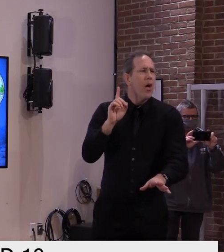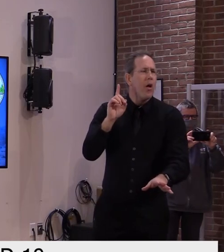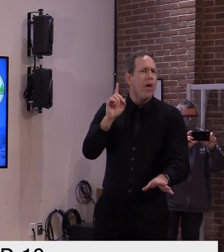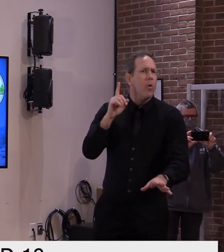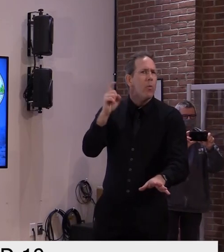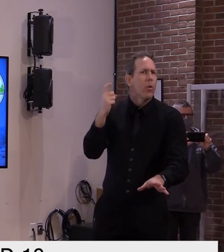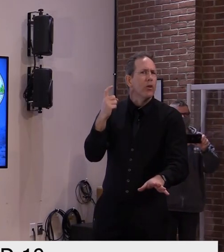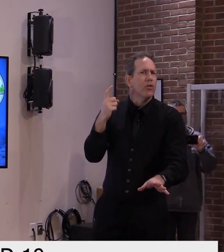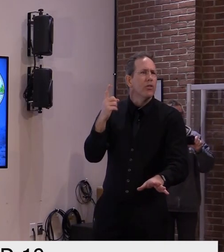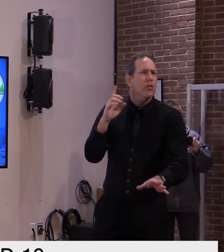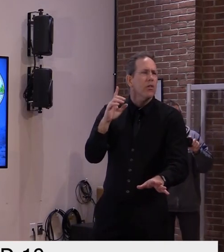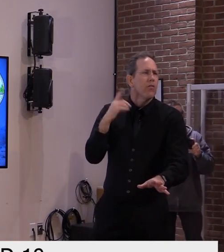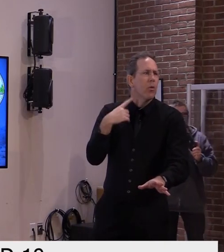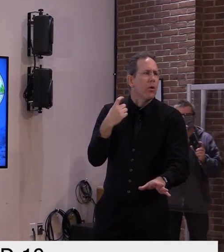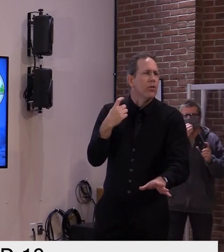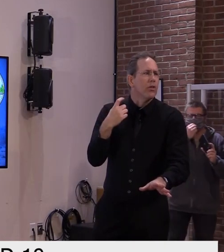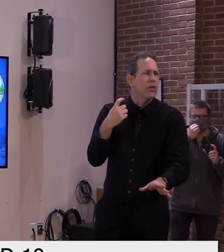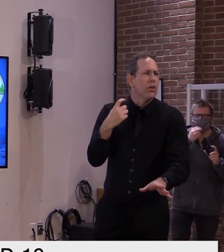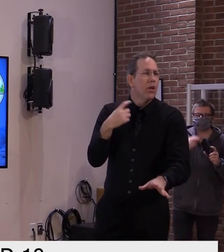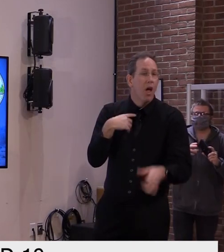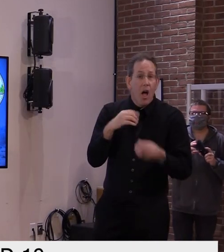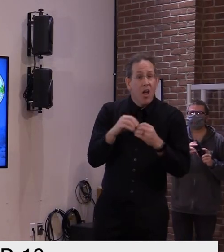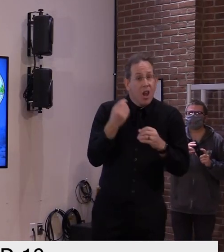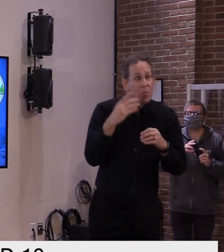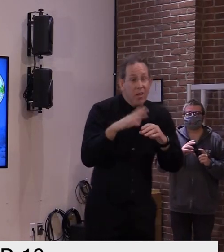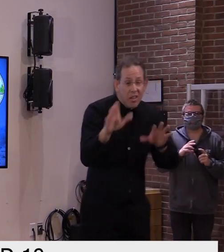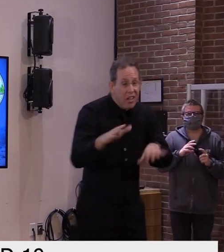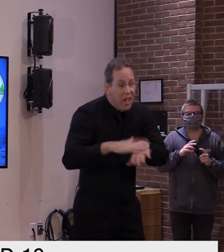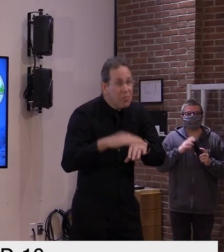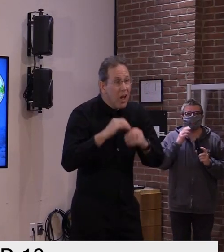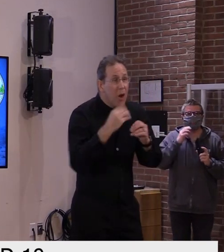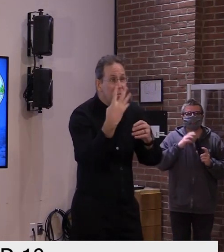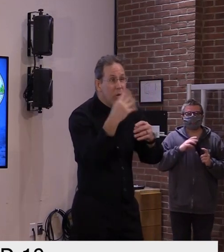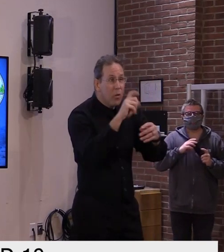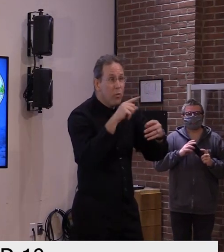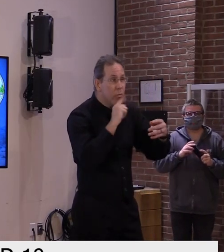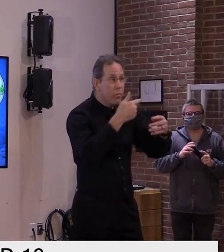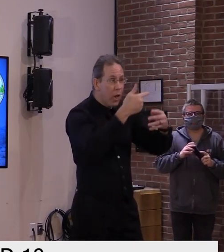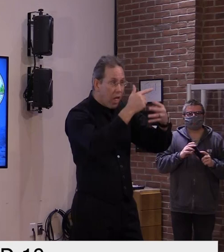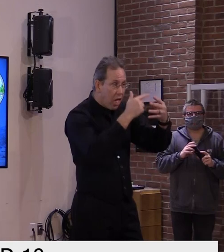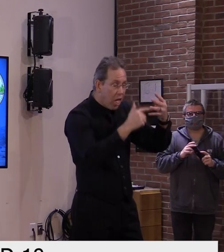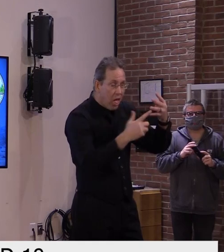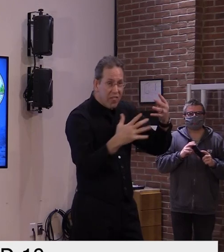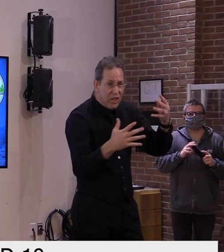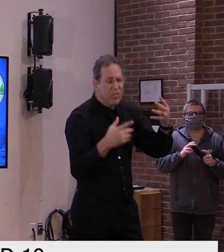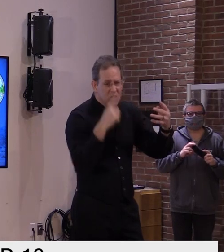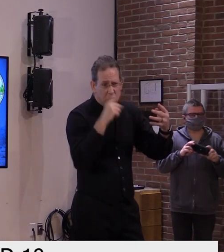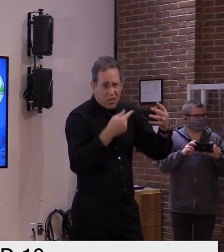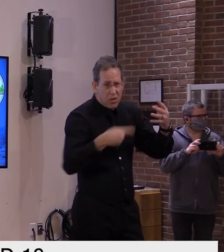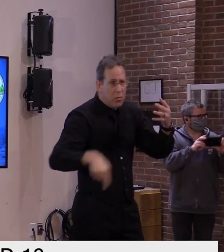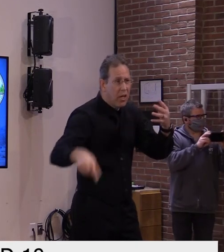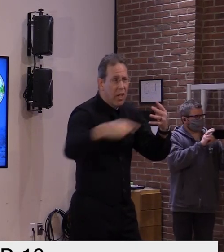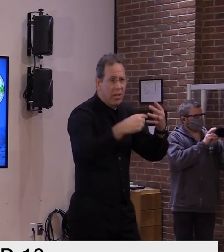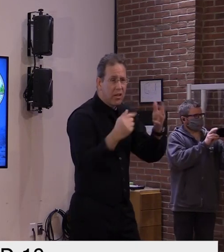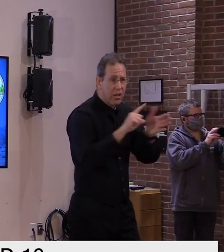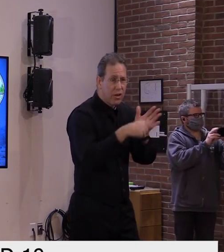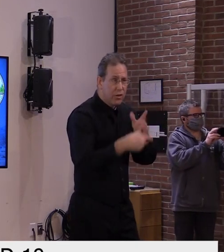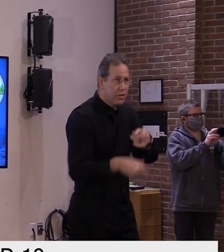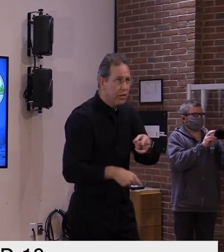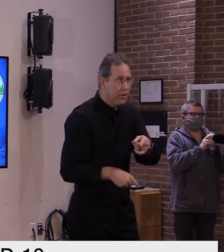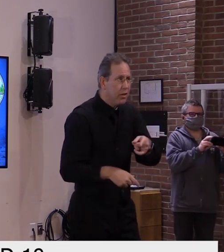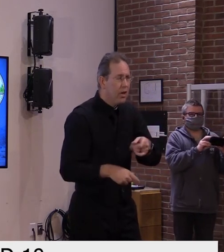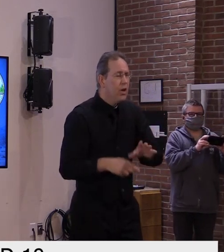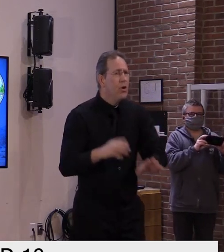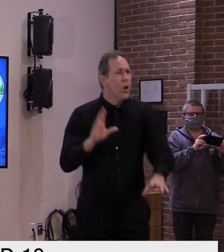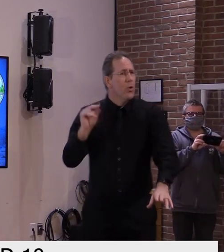No, that was. I'm on four, Mike. No, there was a follow-up. It was a follow-up from not reporting. That's a question. I had a quick question for Secretary